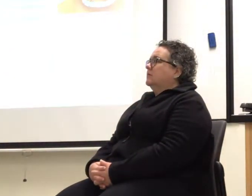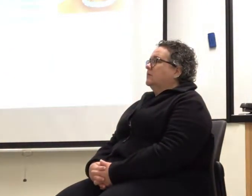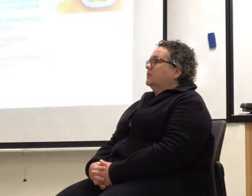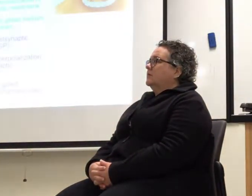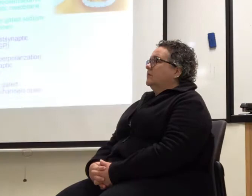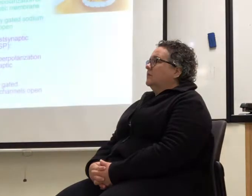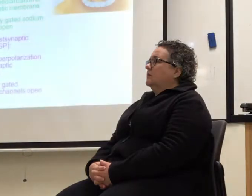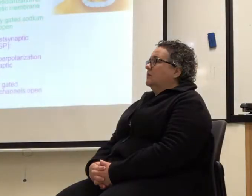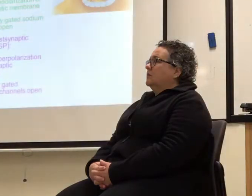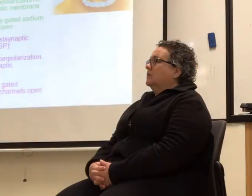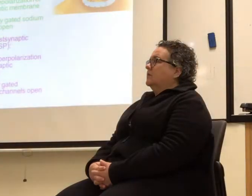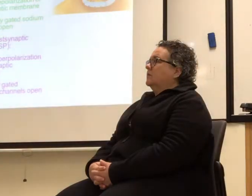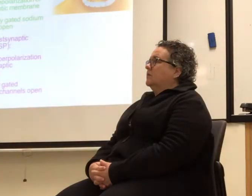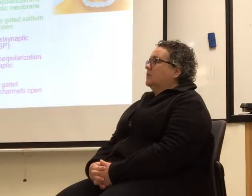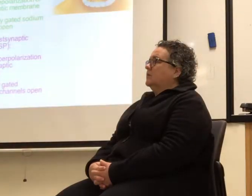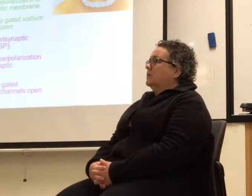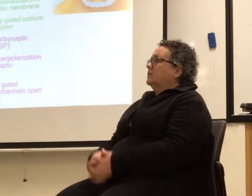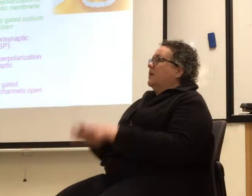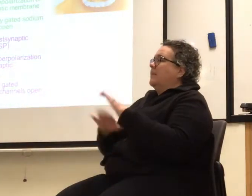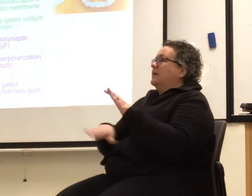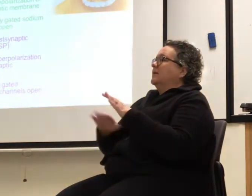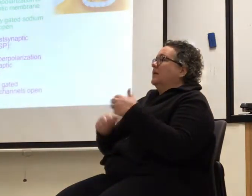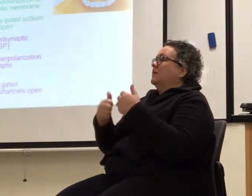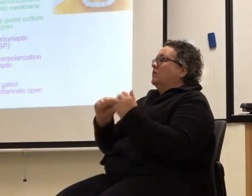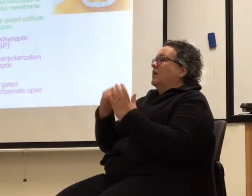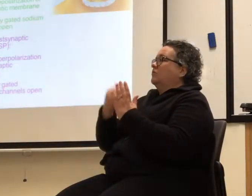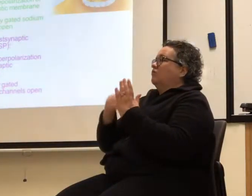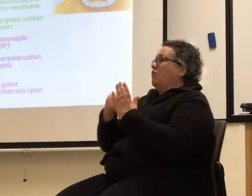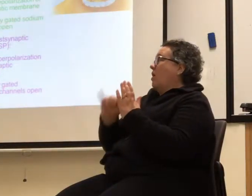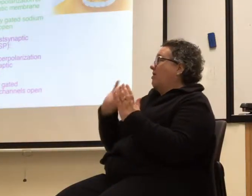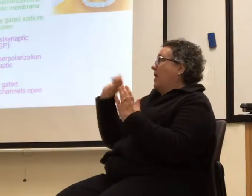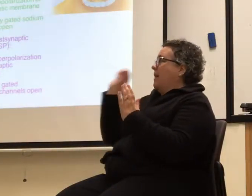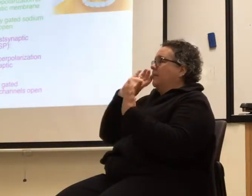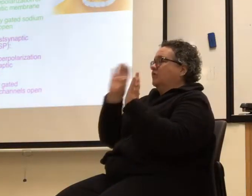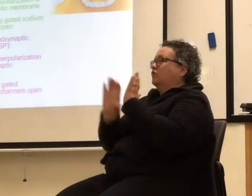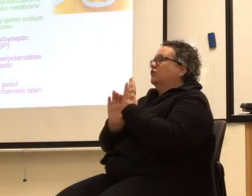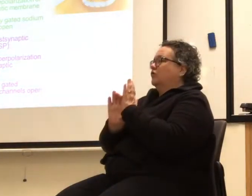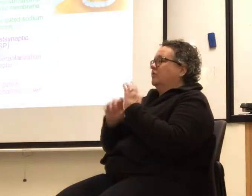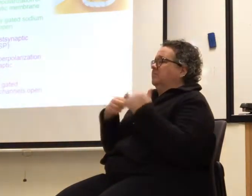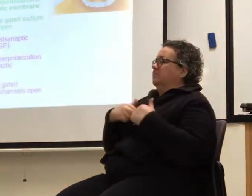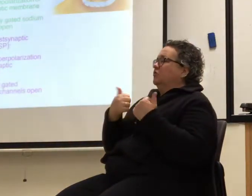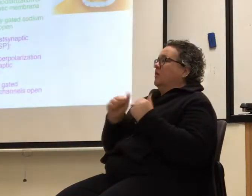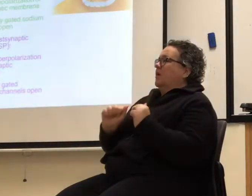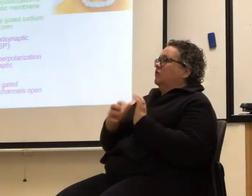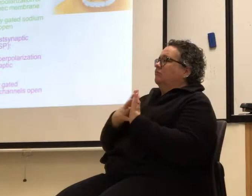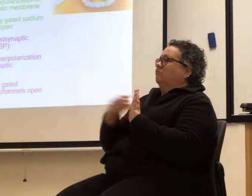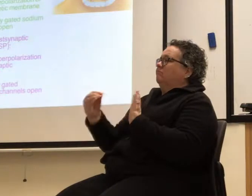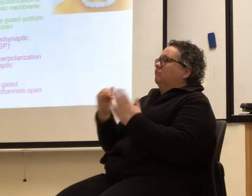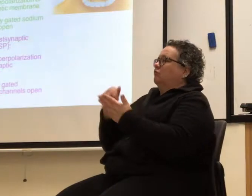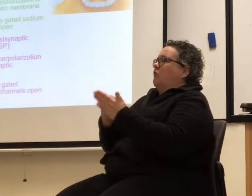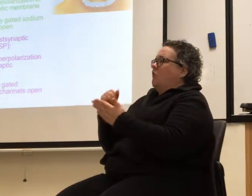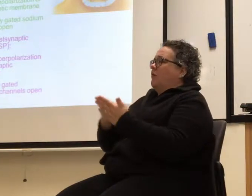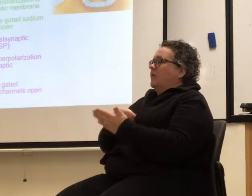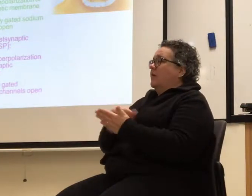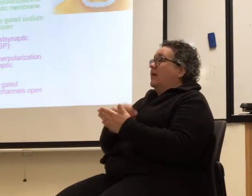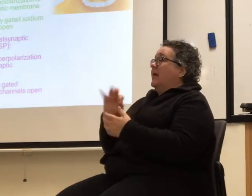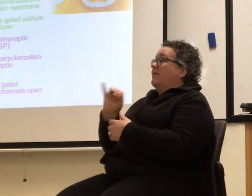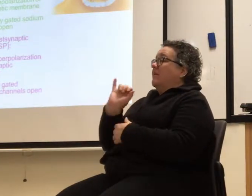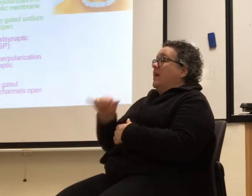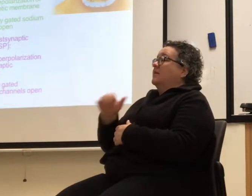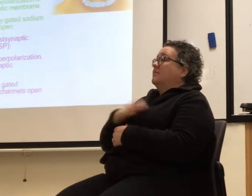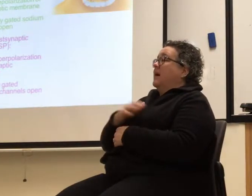Okay, I'm just basically trying to draw that little picture there. But okay, so if this is my